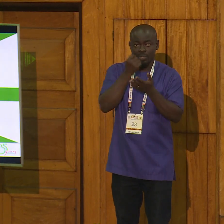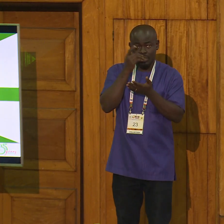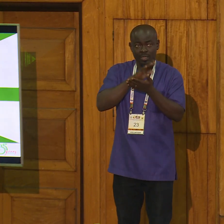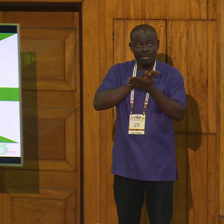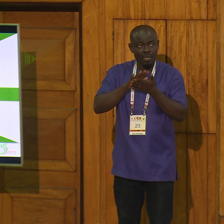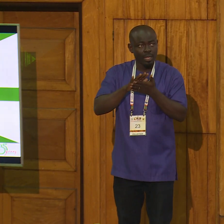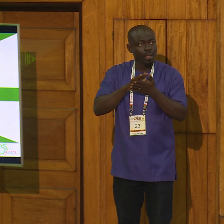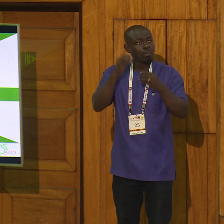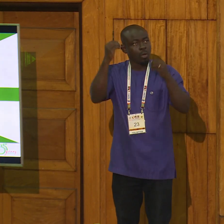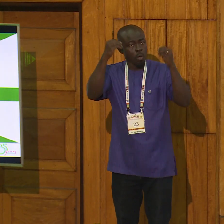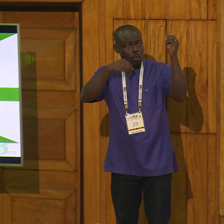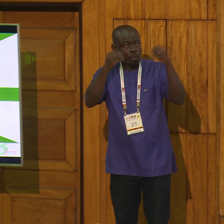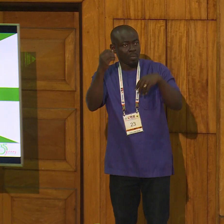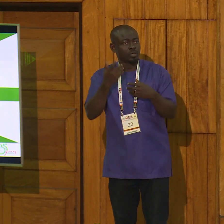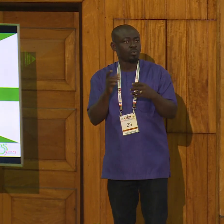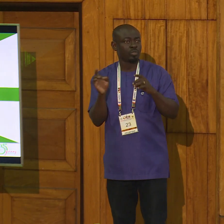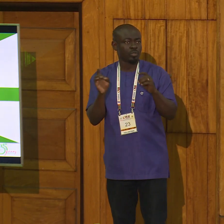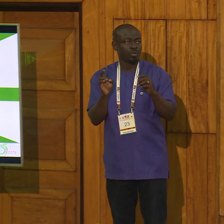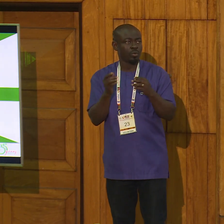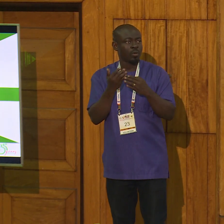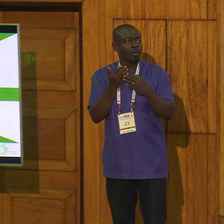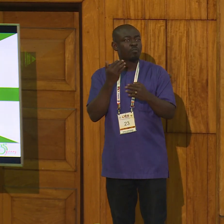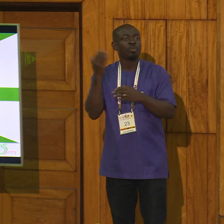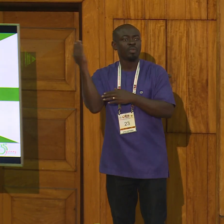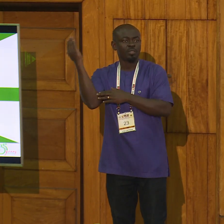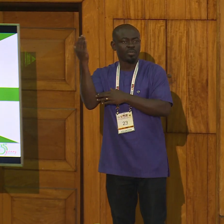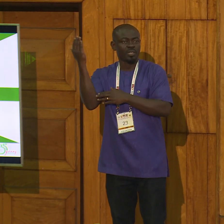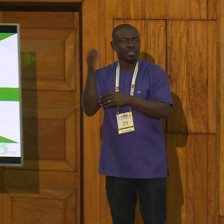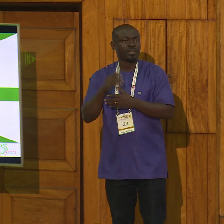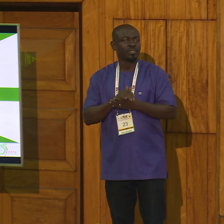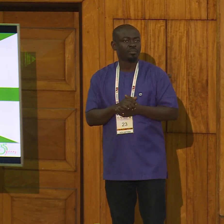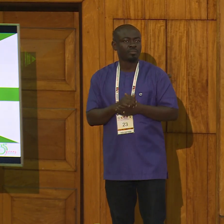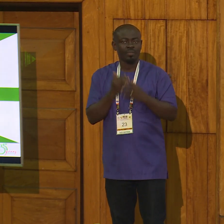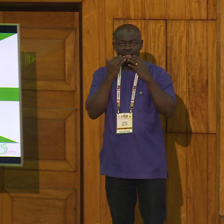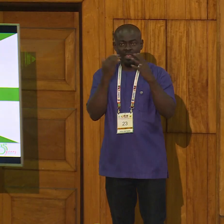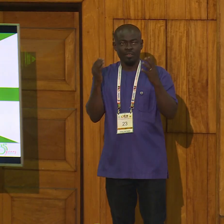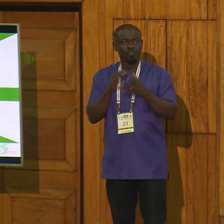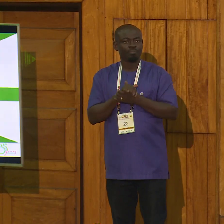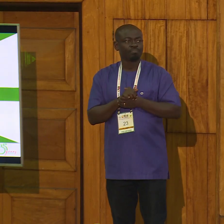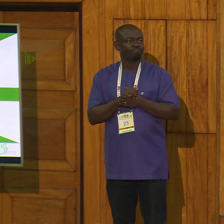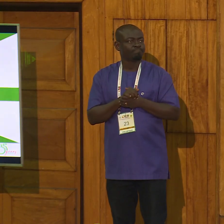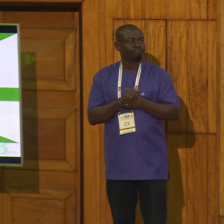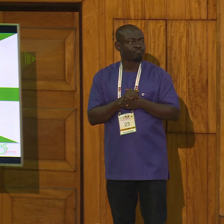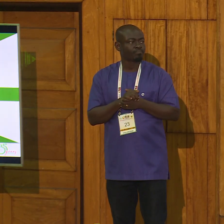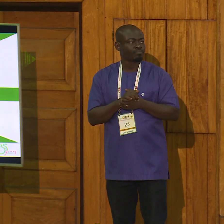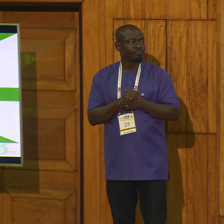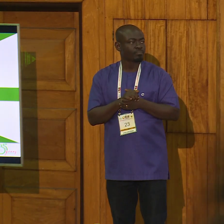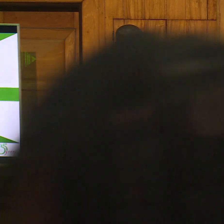you may want to make out of this presentation. Thank you, Walter.